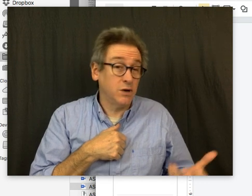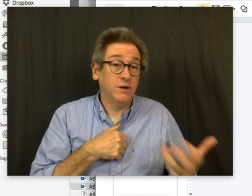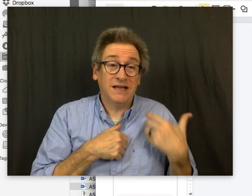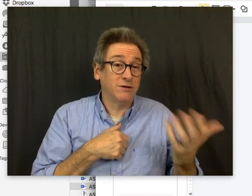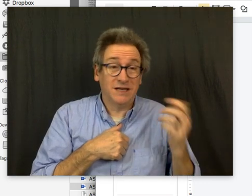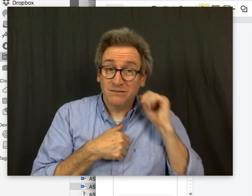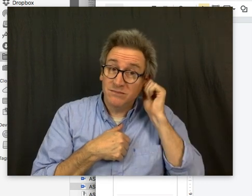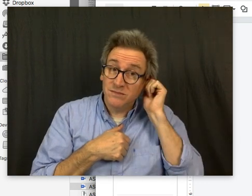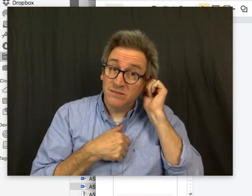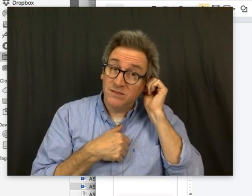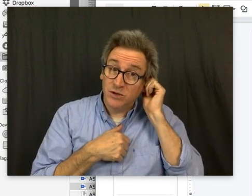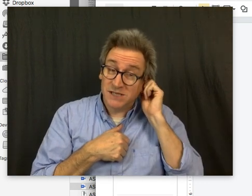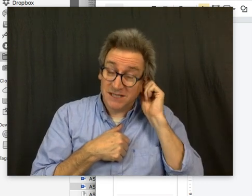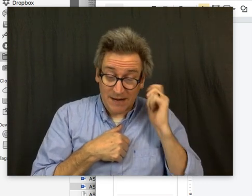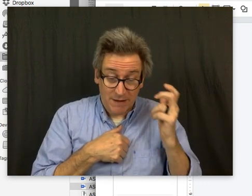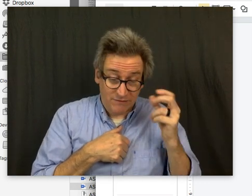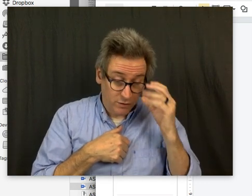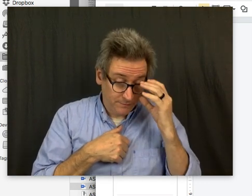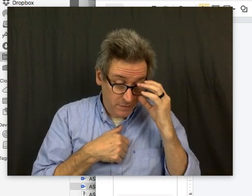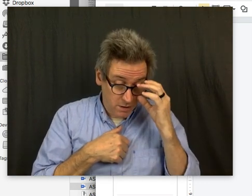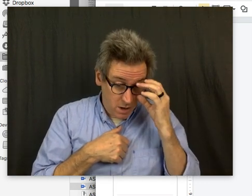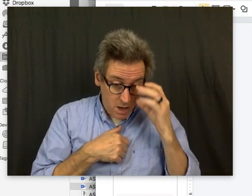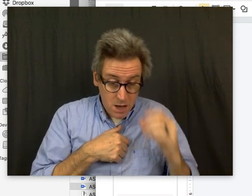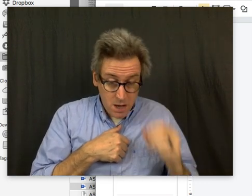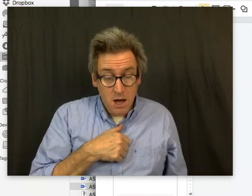So we literally use the same metaphor.